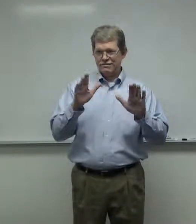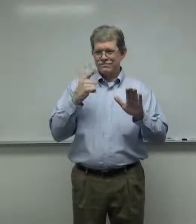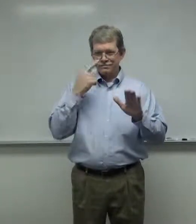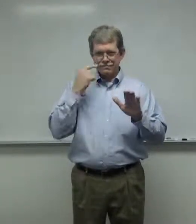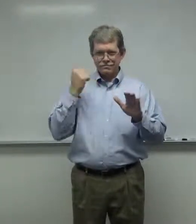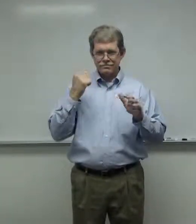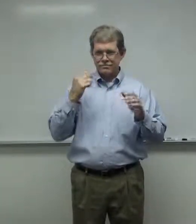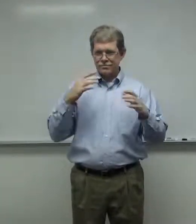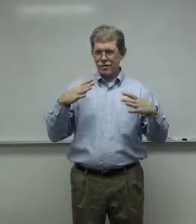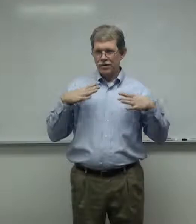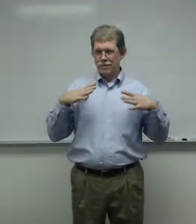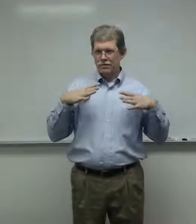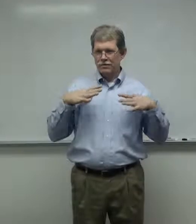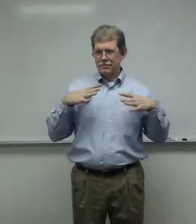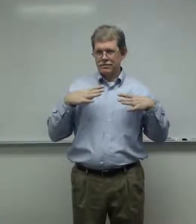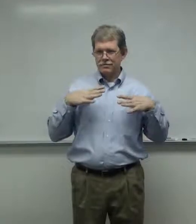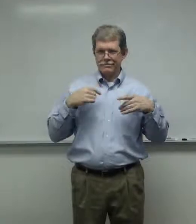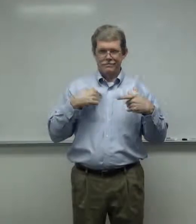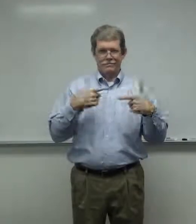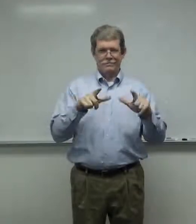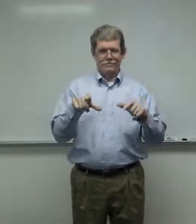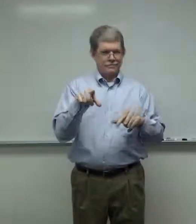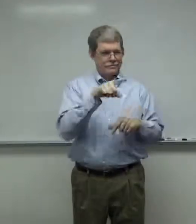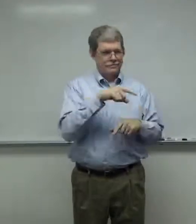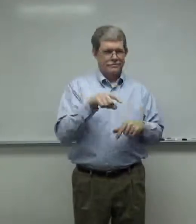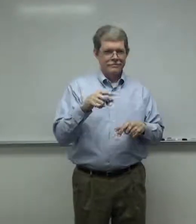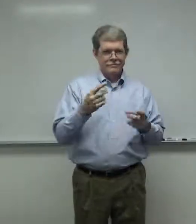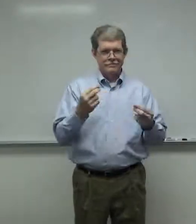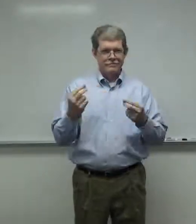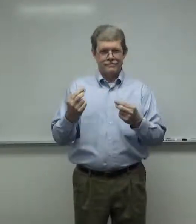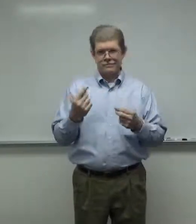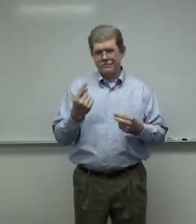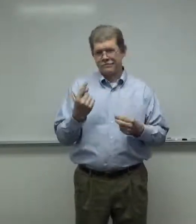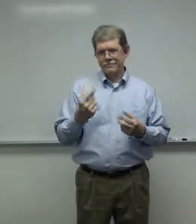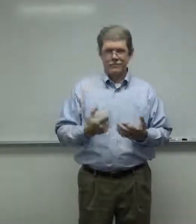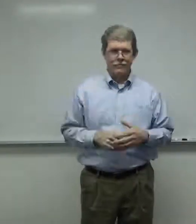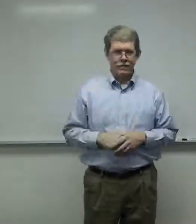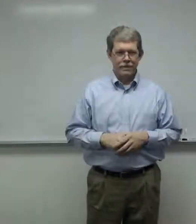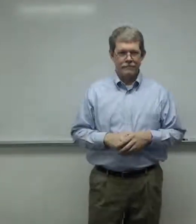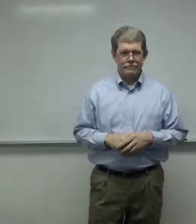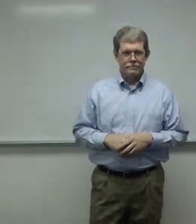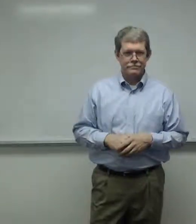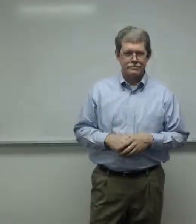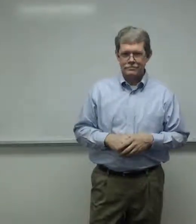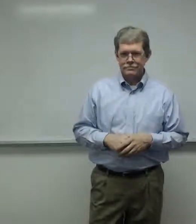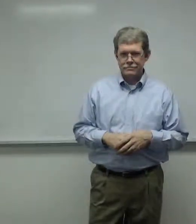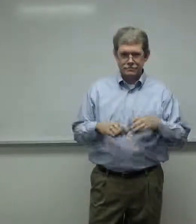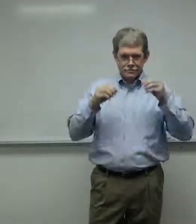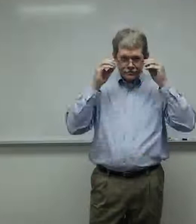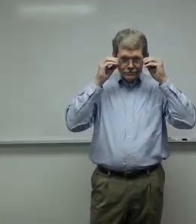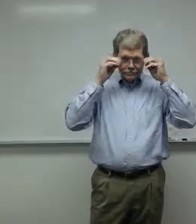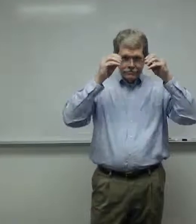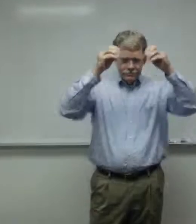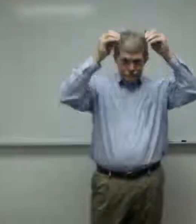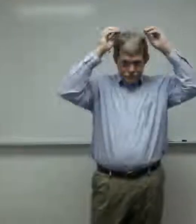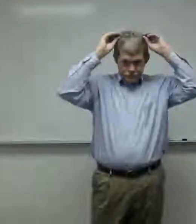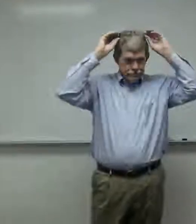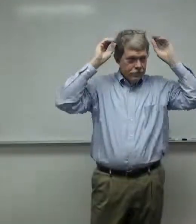Unless you want to meet next Sunday, but that's Memorial Day. So I think you might have plans and you've got things to do. I